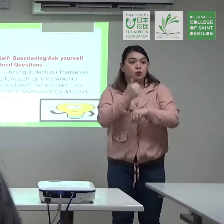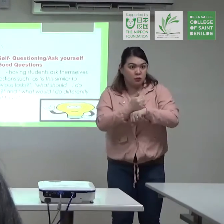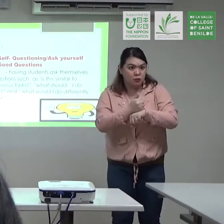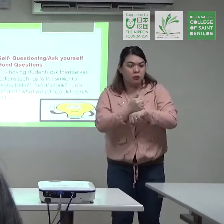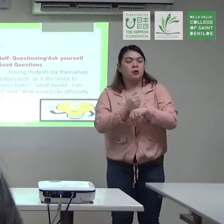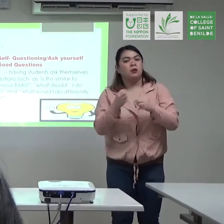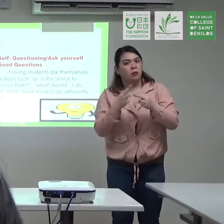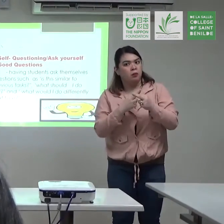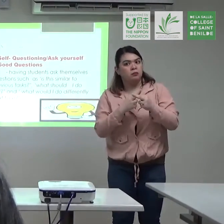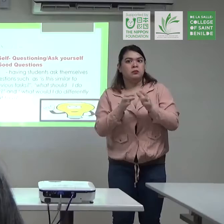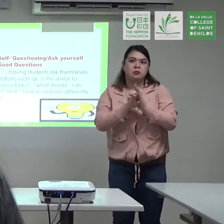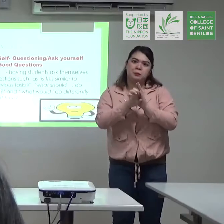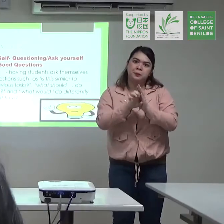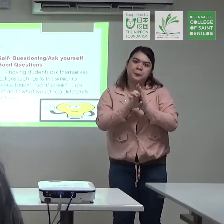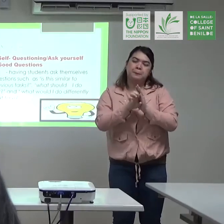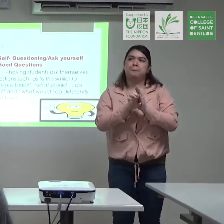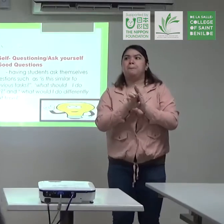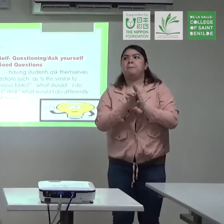new